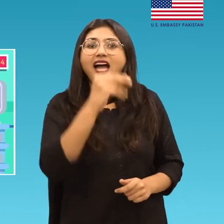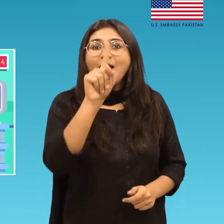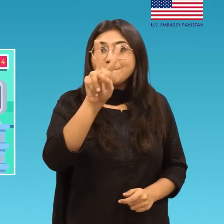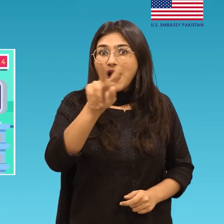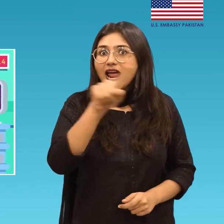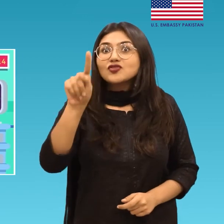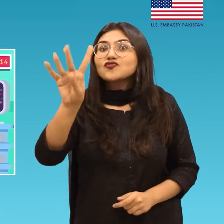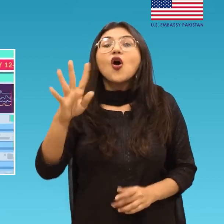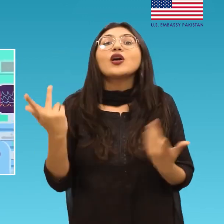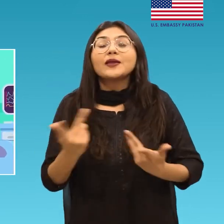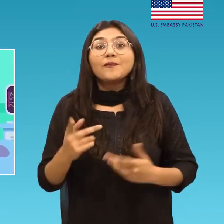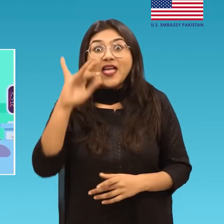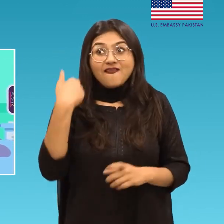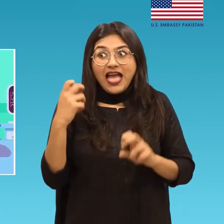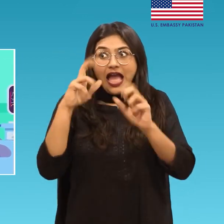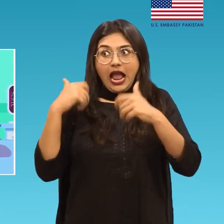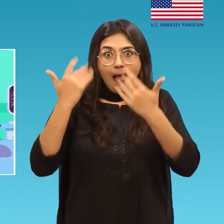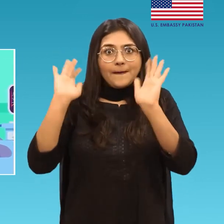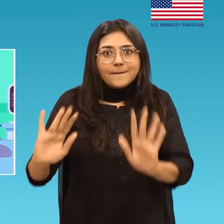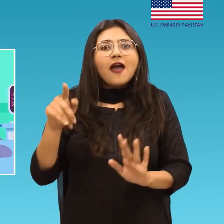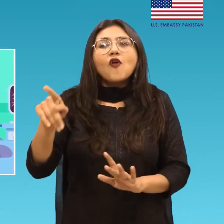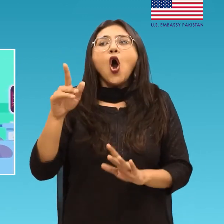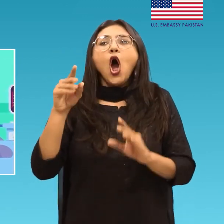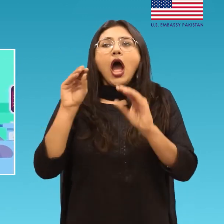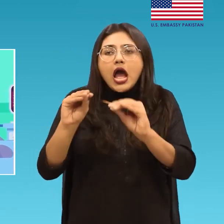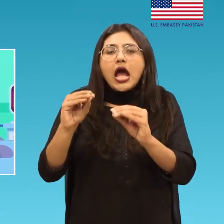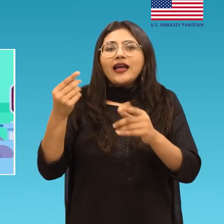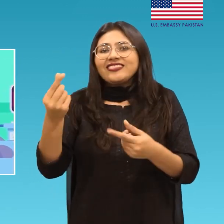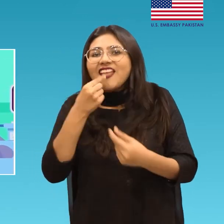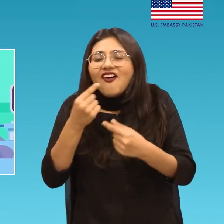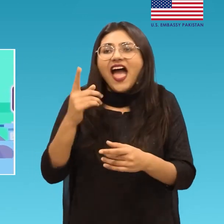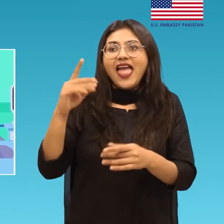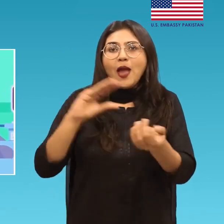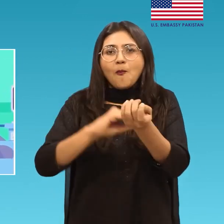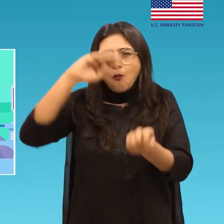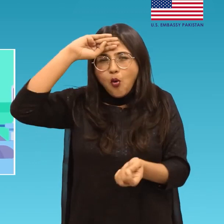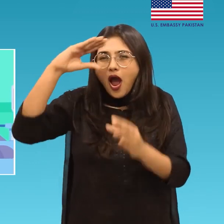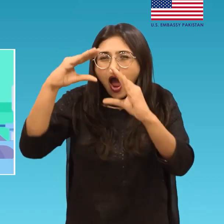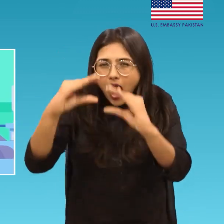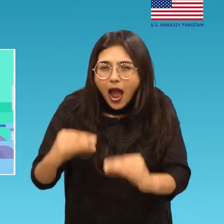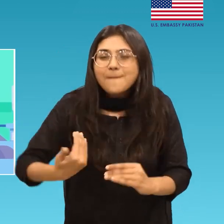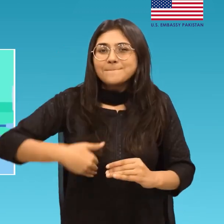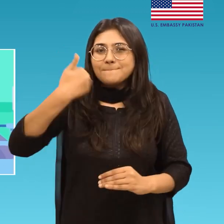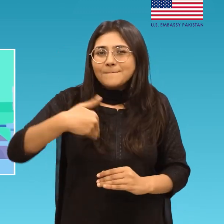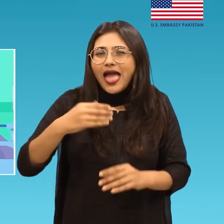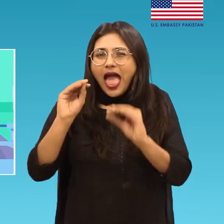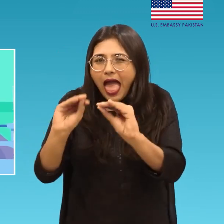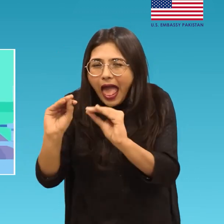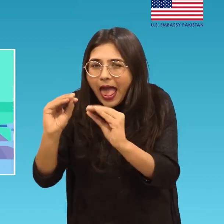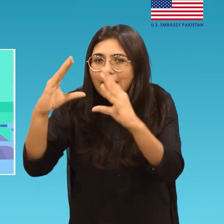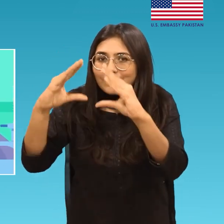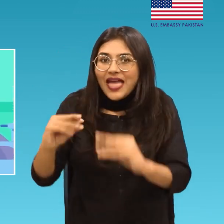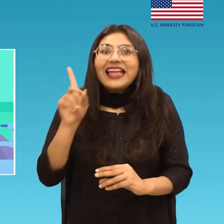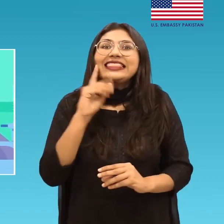14 for the survivors the symptoms can be well managed at this point fever tends to get better and breathing difficulties may start to